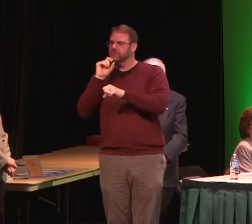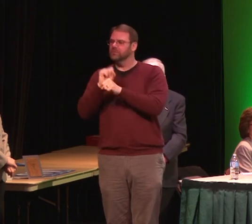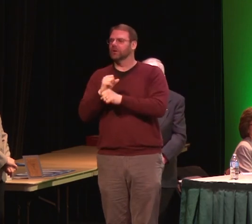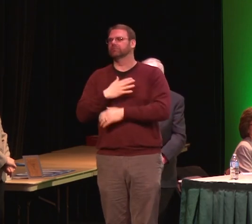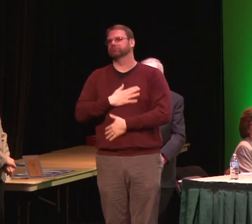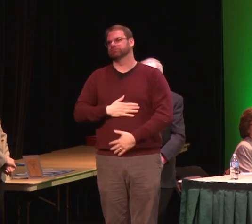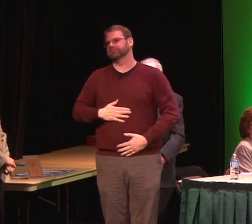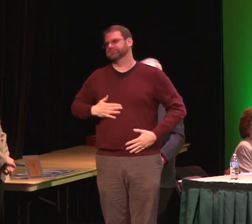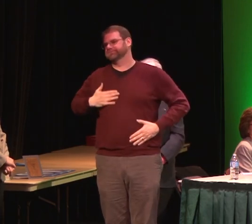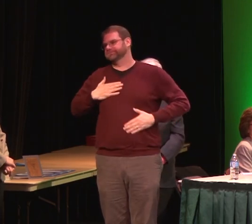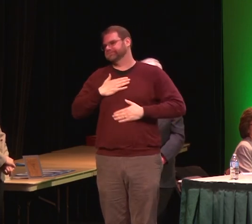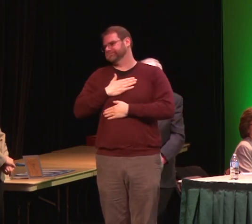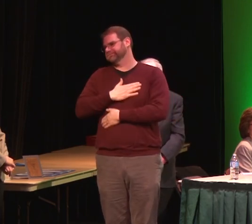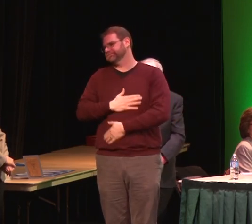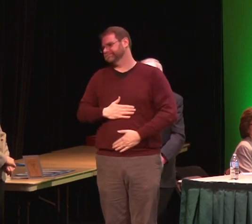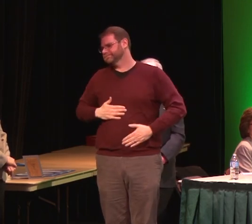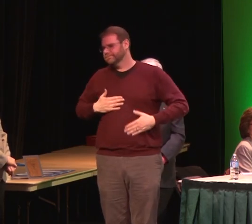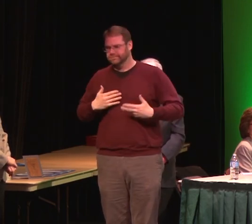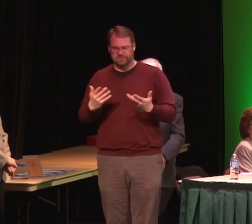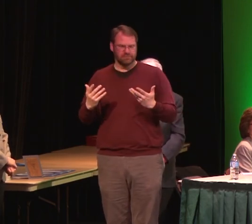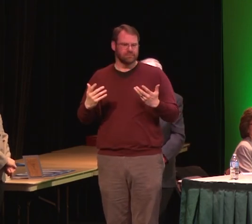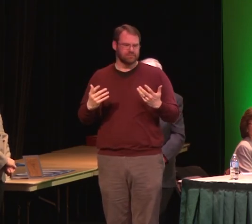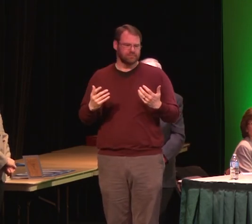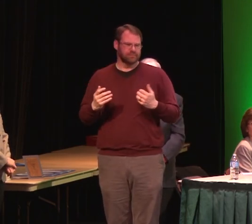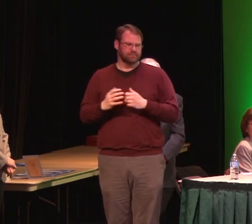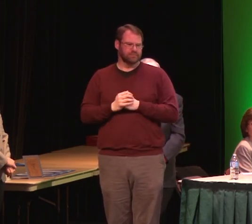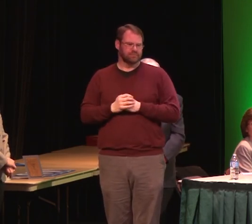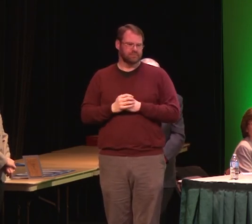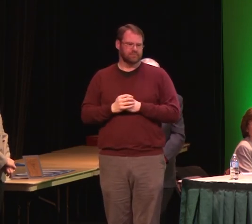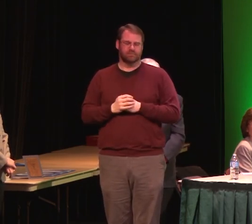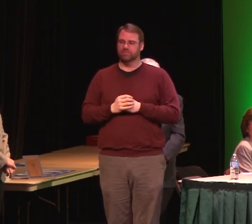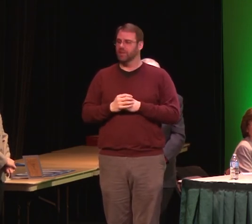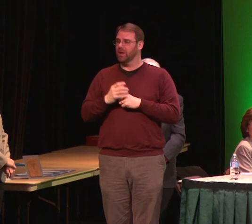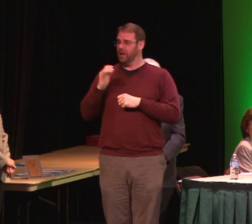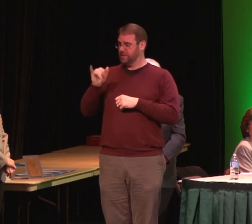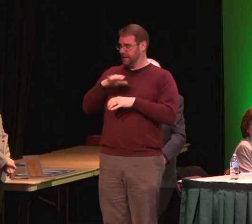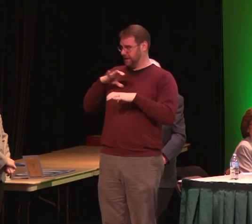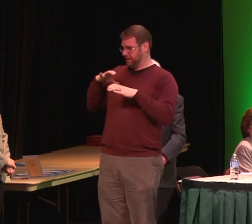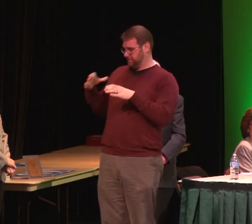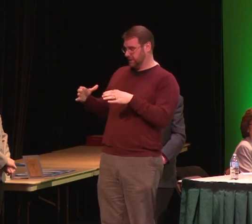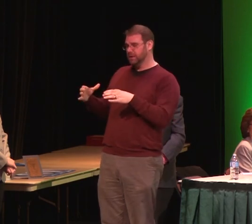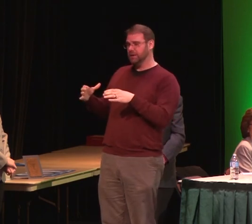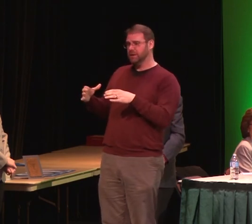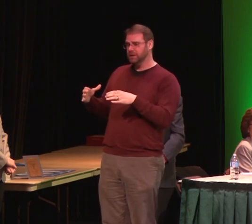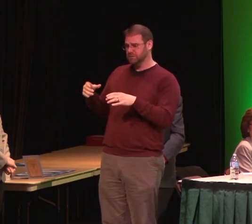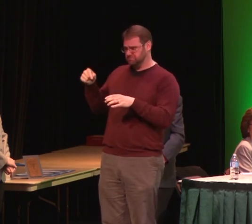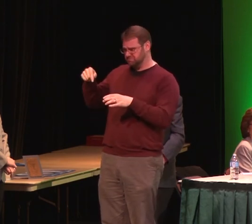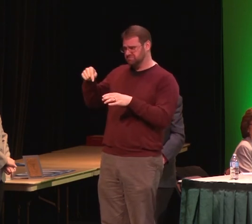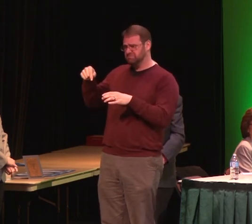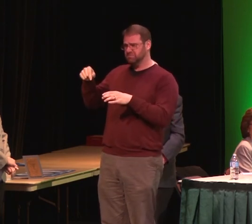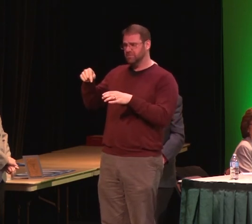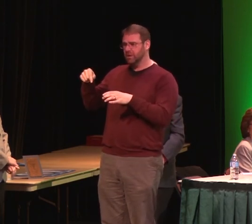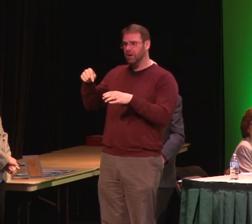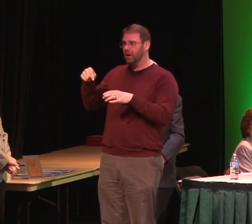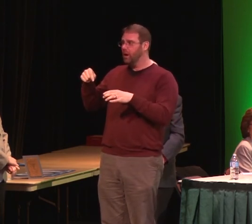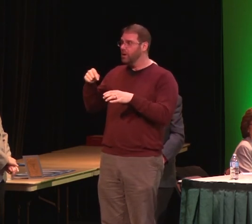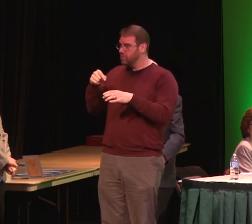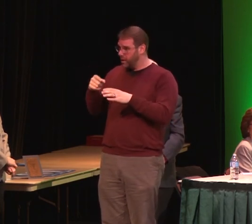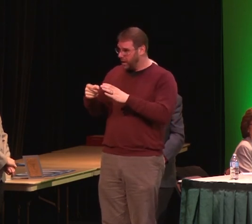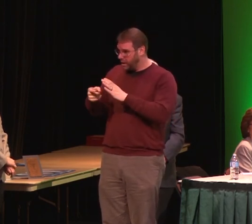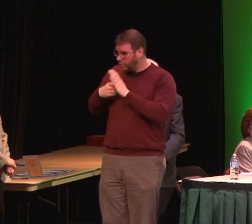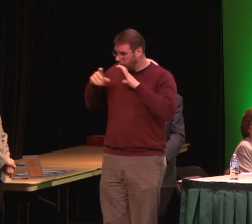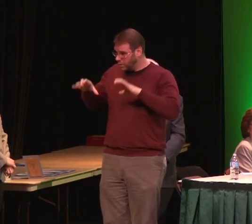activity. They even work, if you will, when they're off